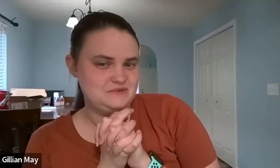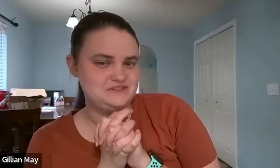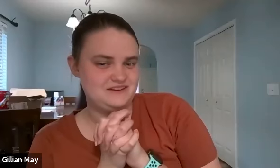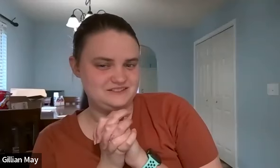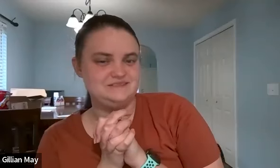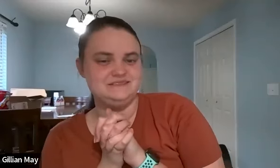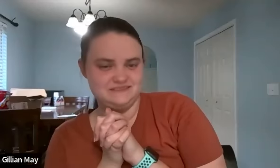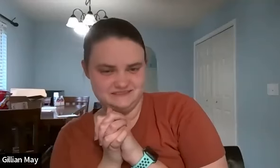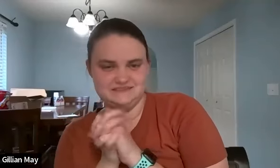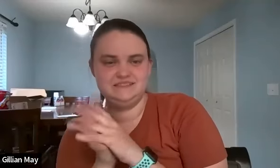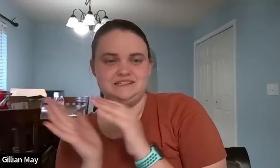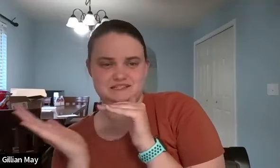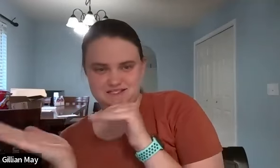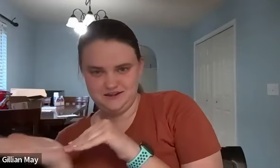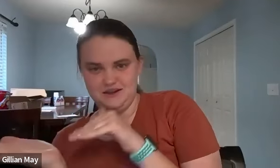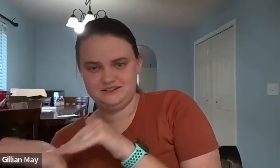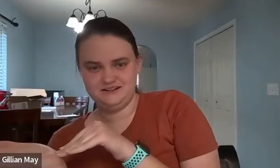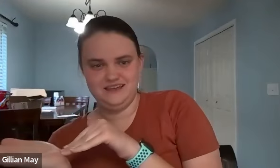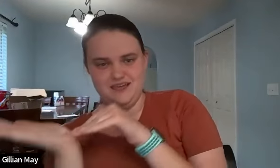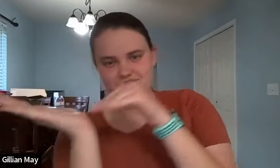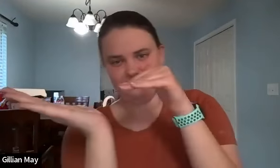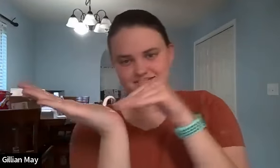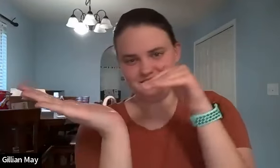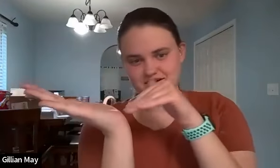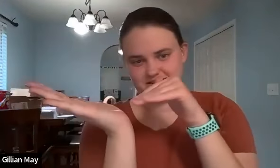Remember doctor? Doctor. Yeah. Doctor.